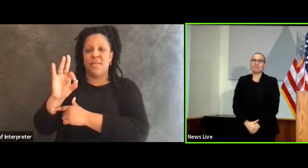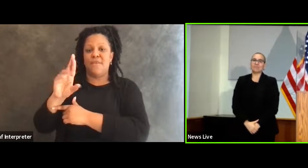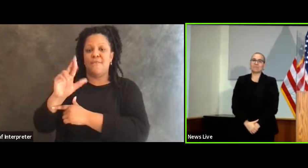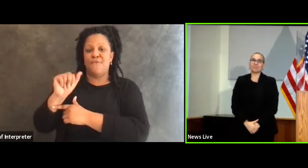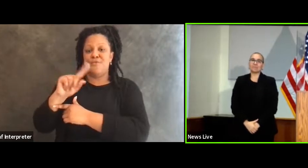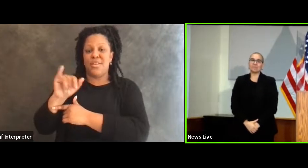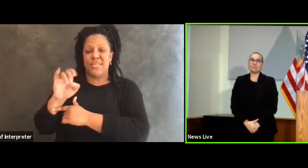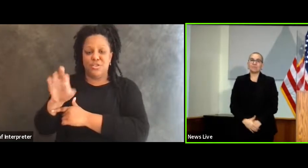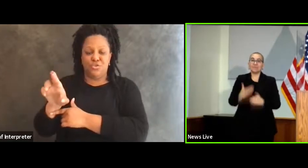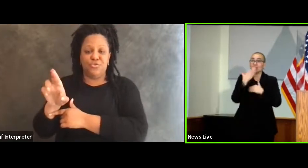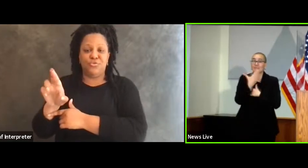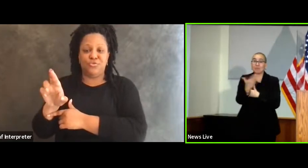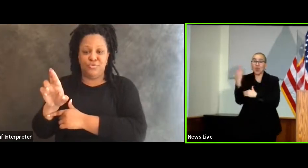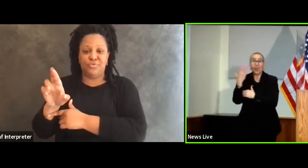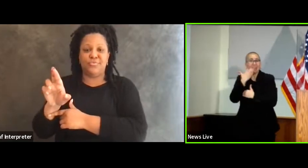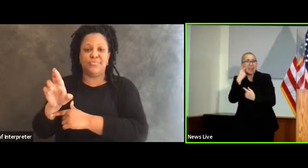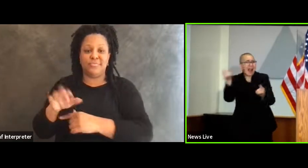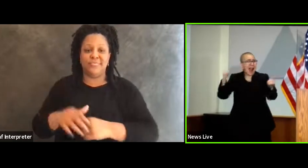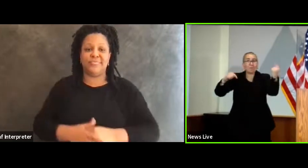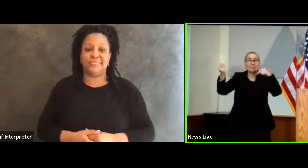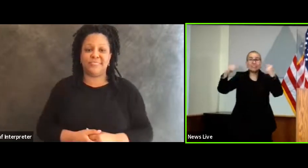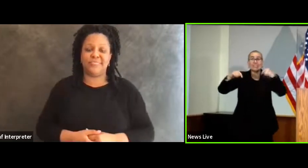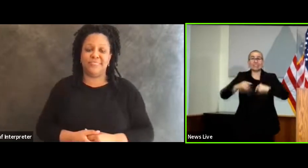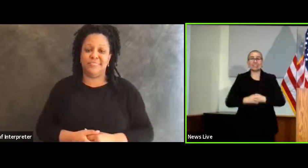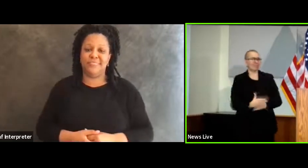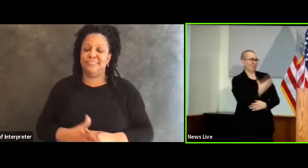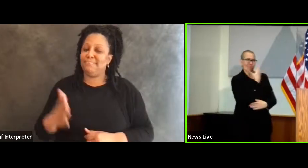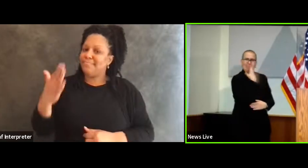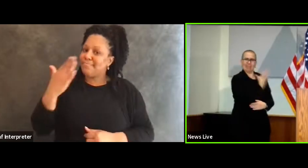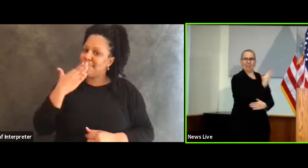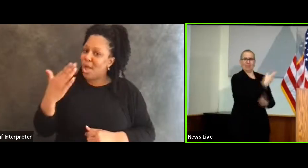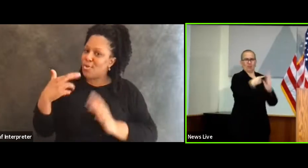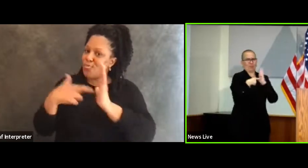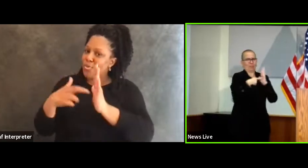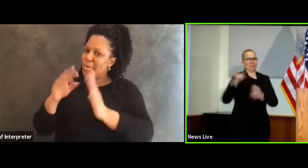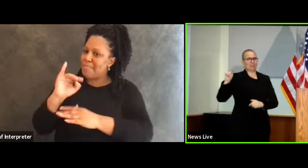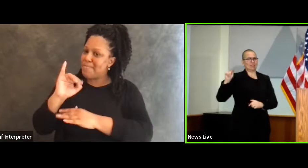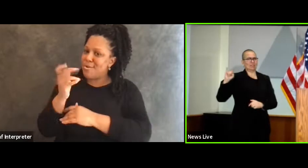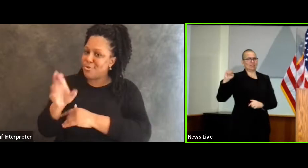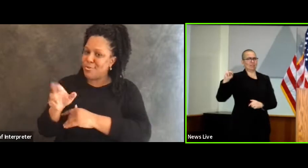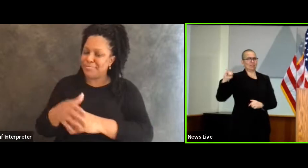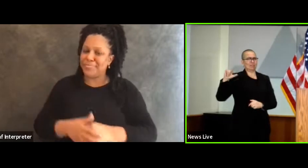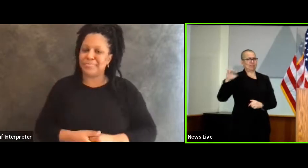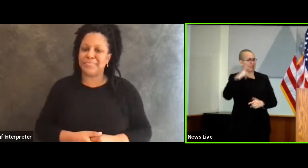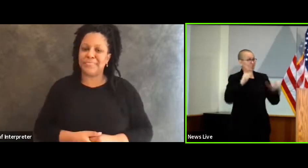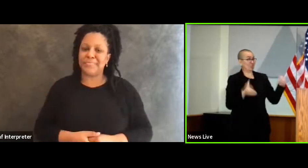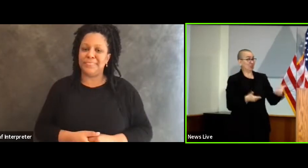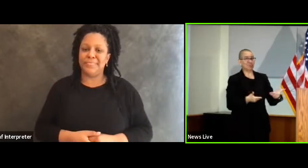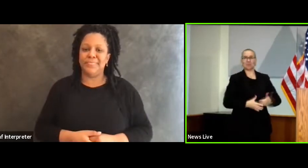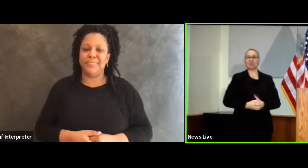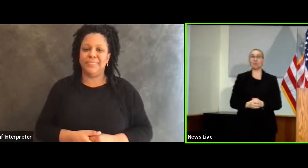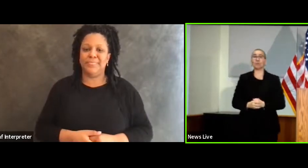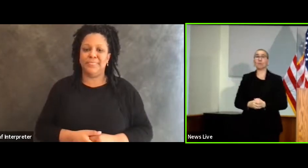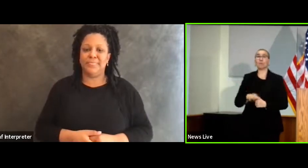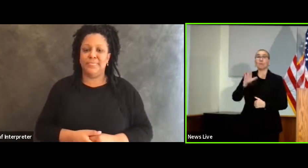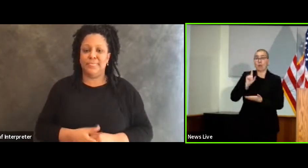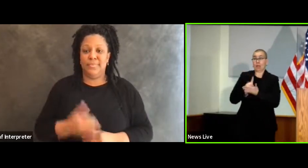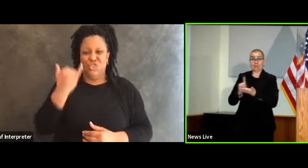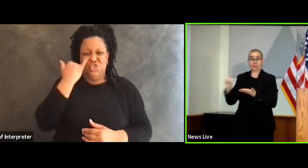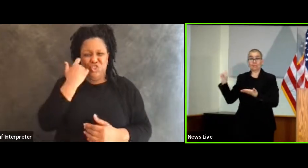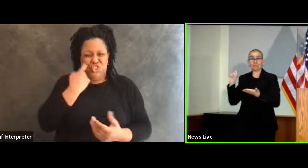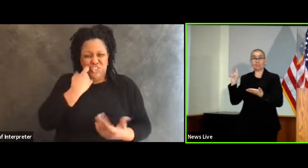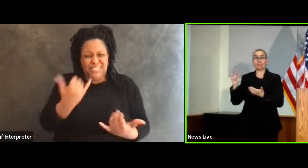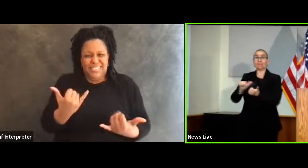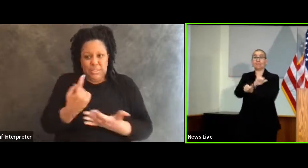Good morning, everybody. Thank you for being here. And Rep. Miller, thank you for that. You know, just this past week, we passed the public safety